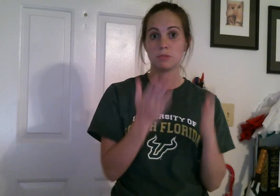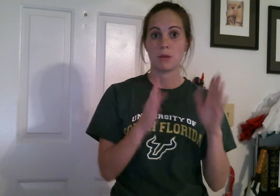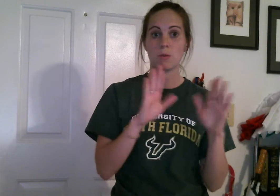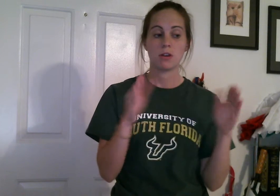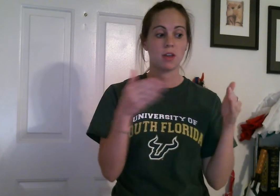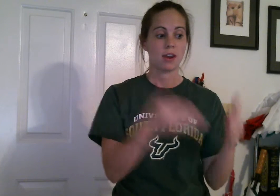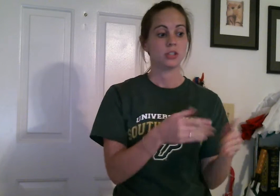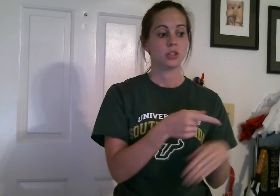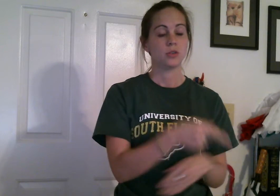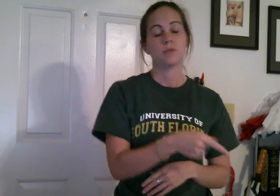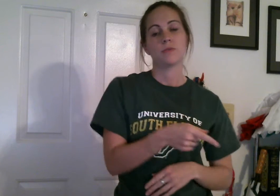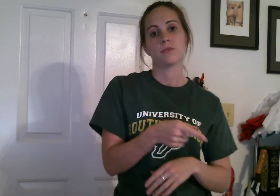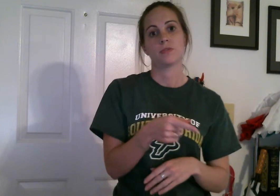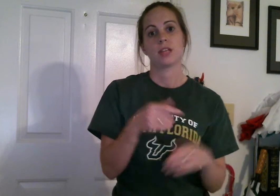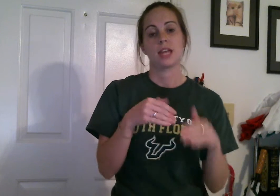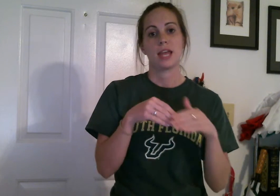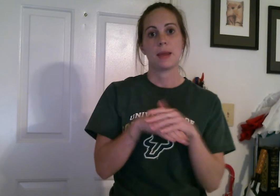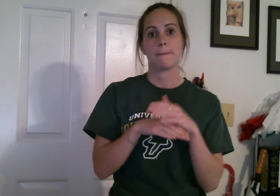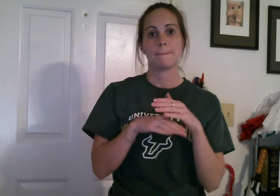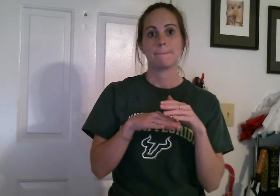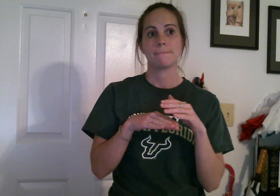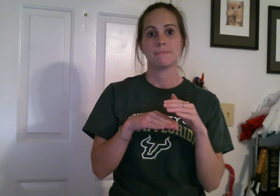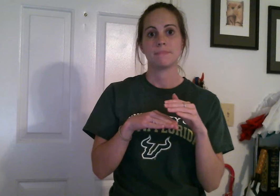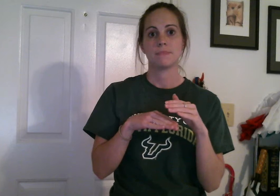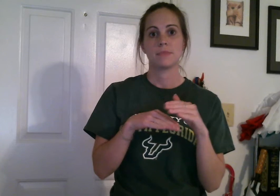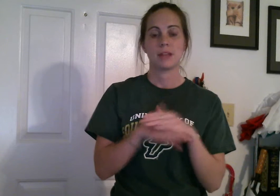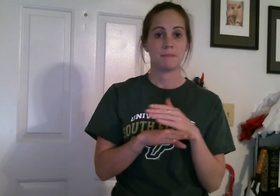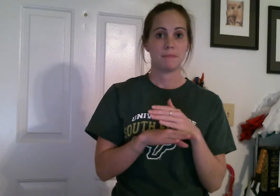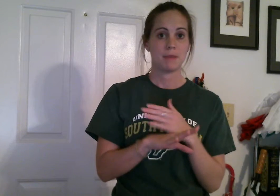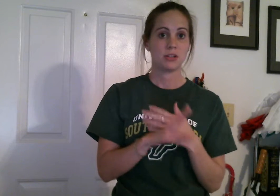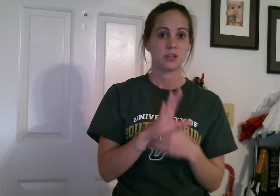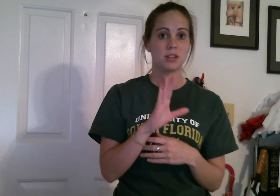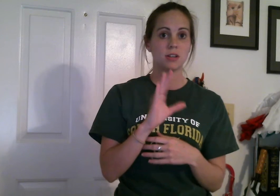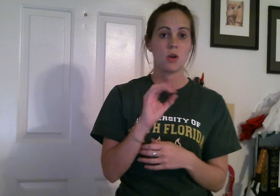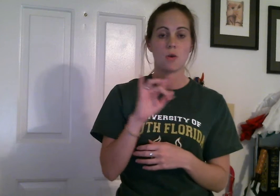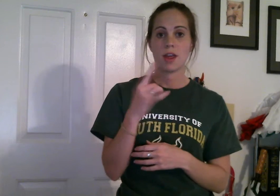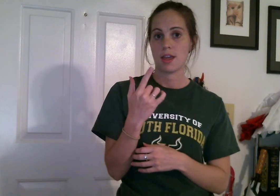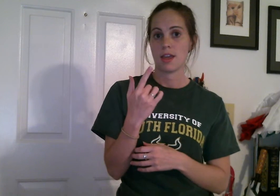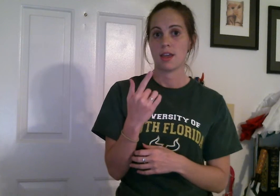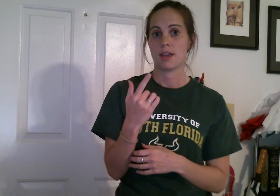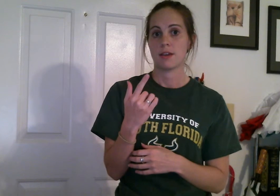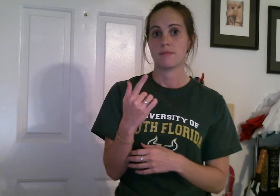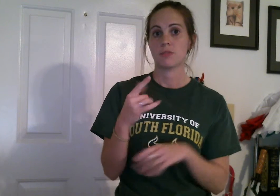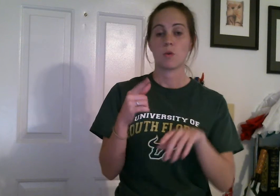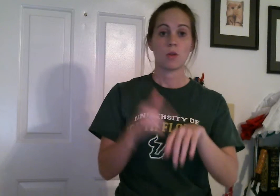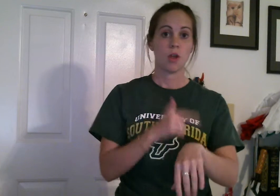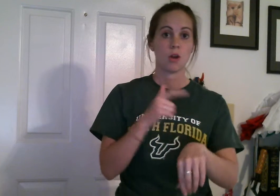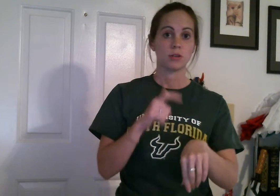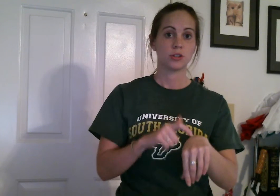inpatient coding, which is in the acute care facilities setting or long-term care. There's